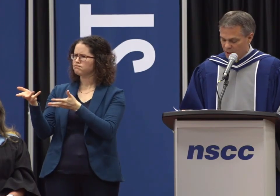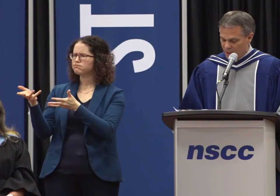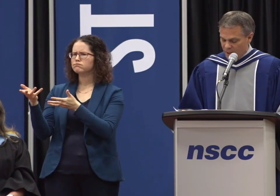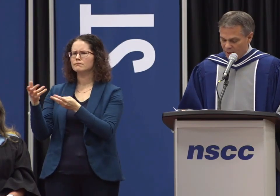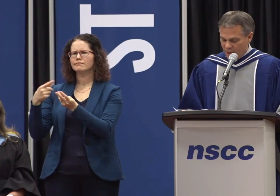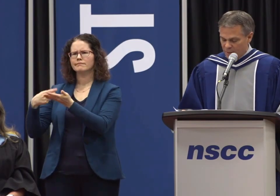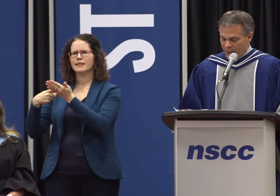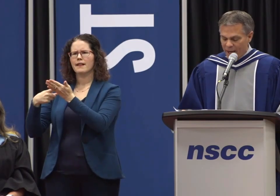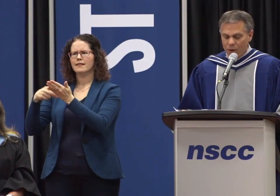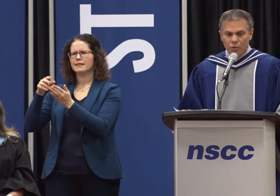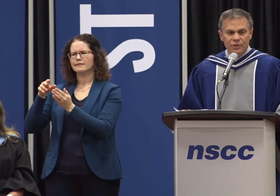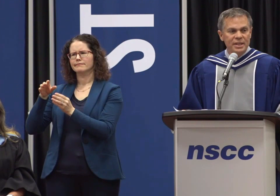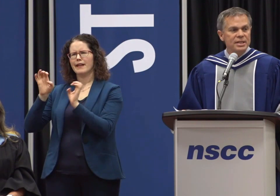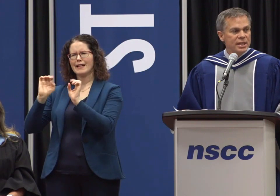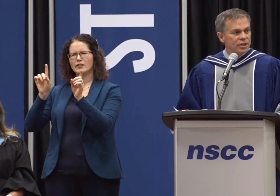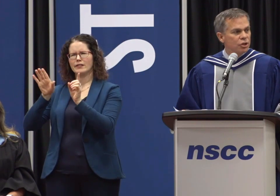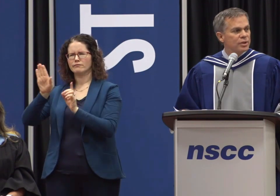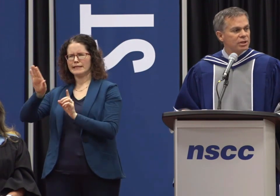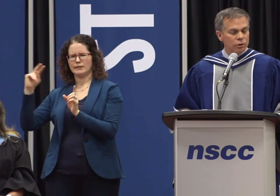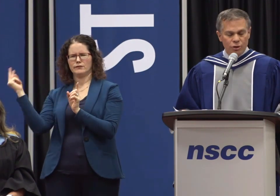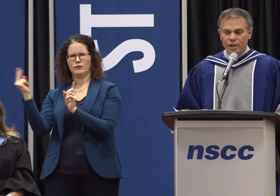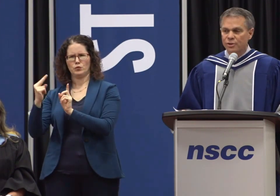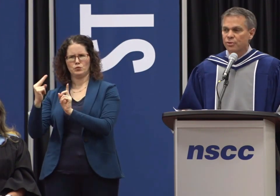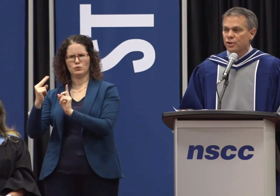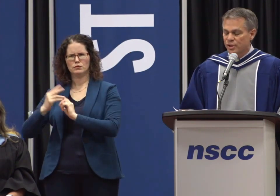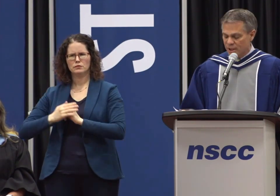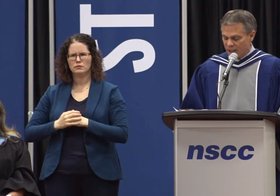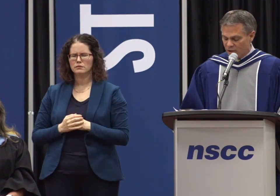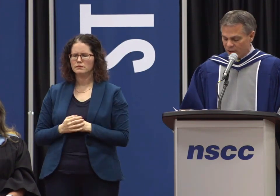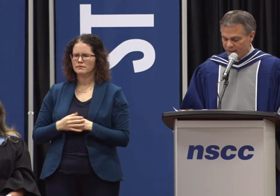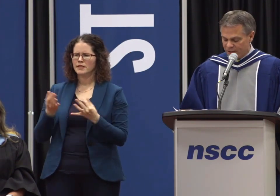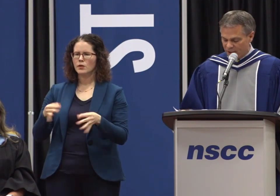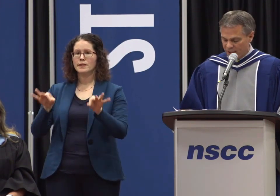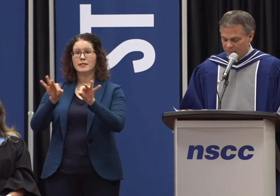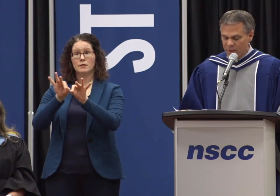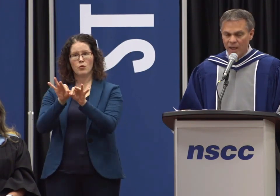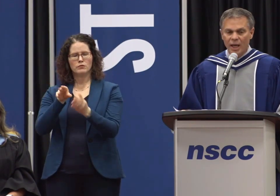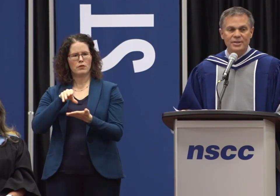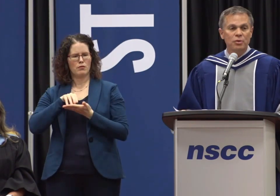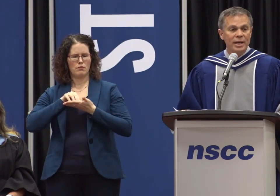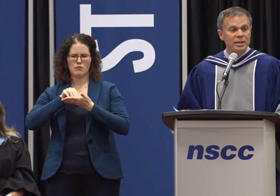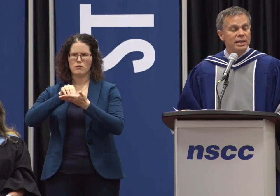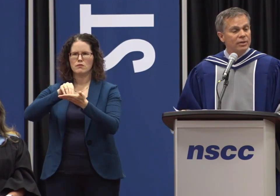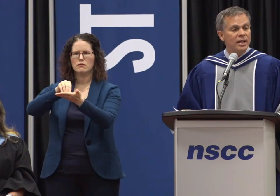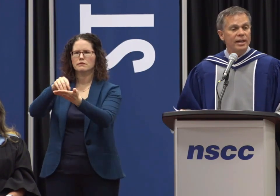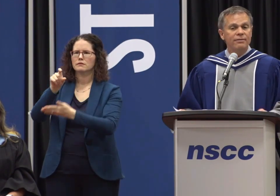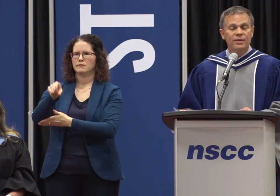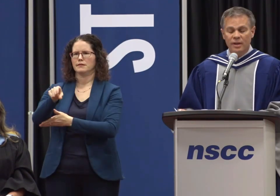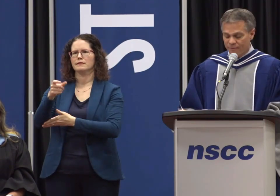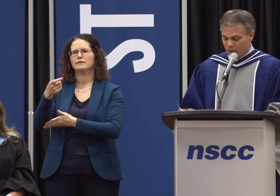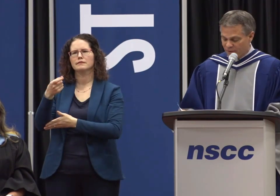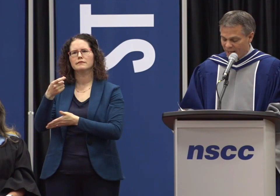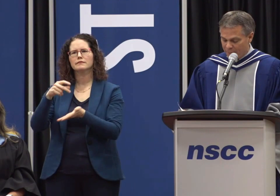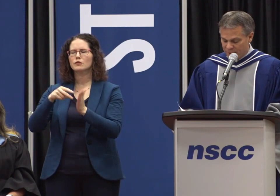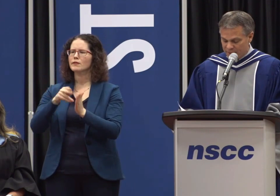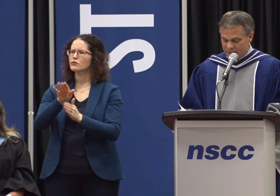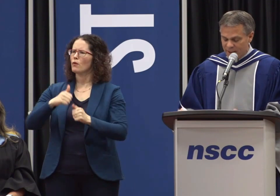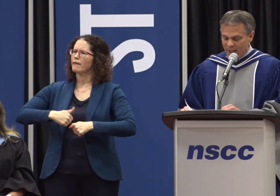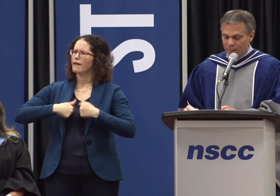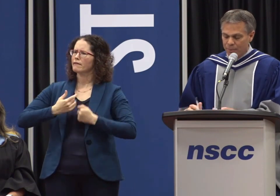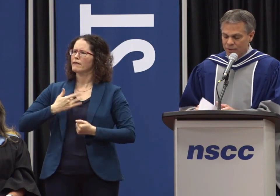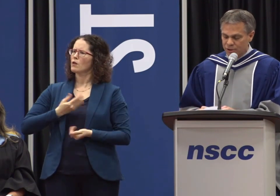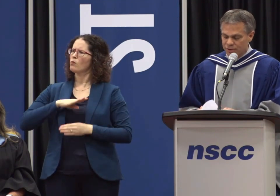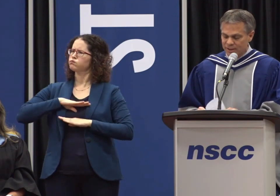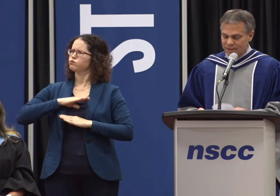education and the power of continuous learning through your entire lifetime as a way to live a life full of